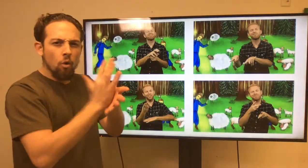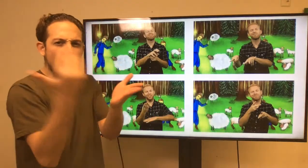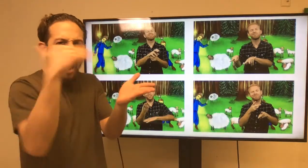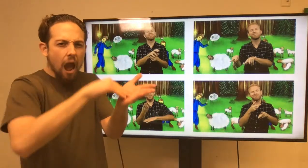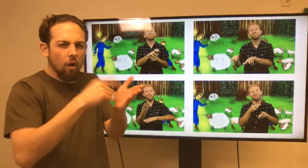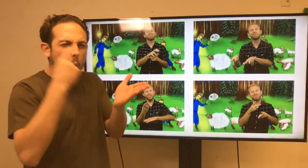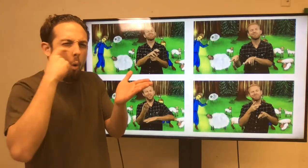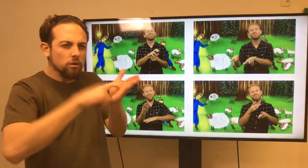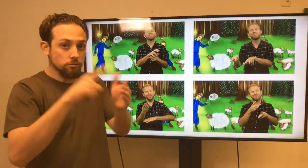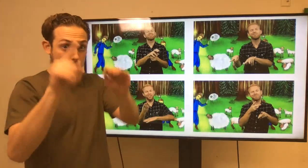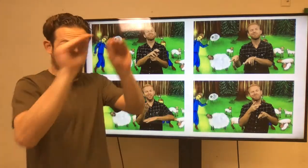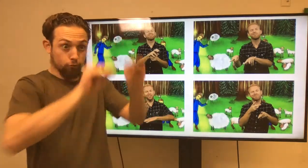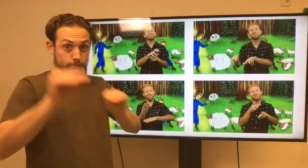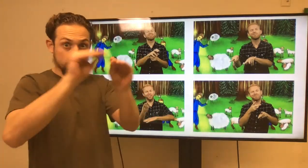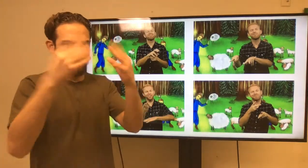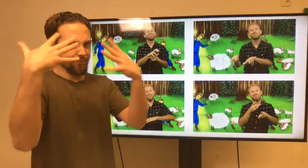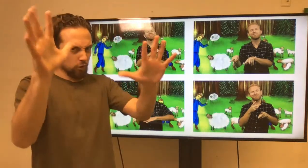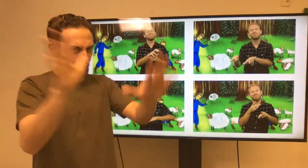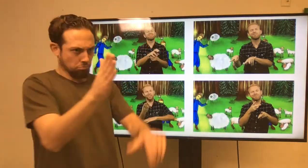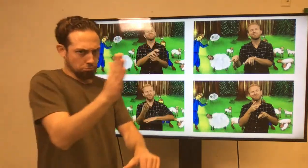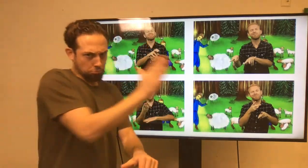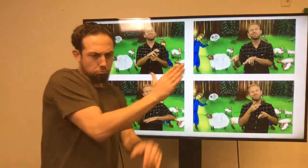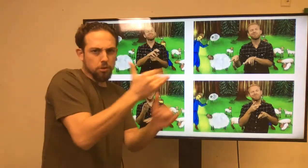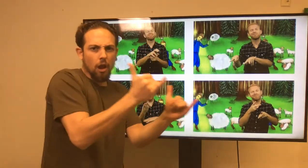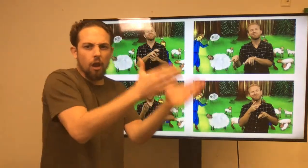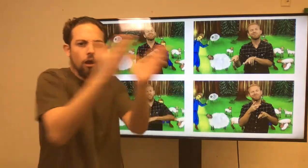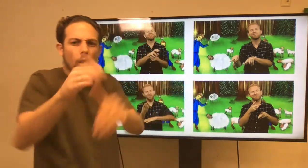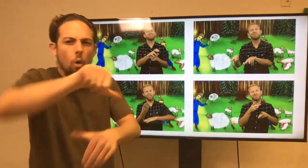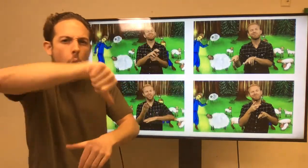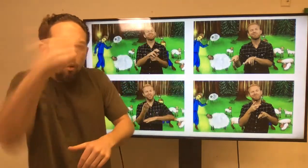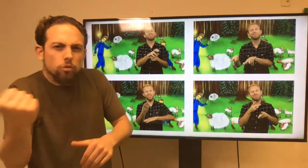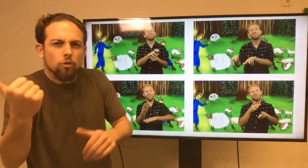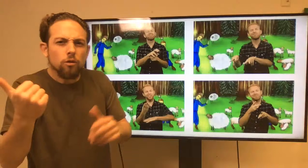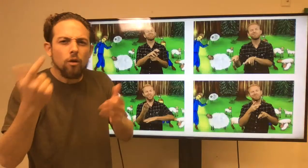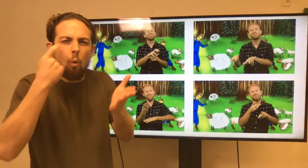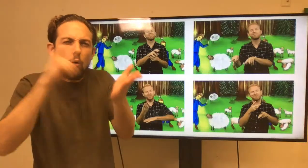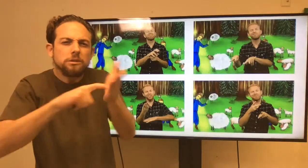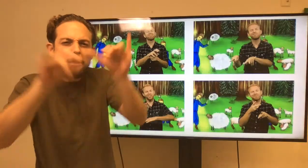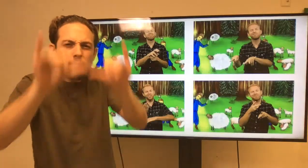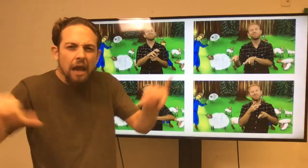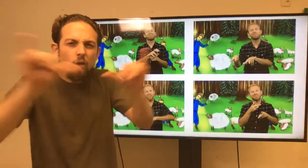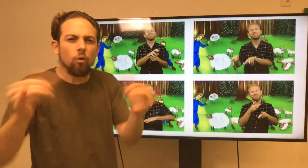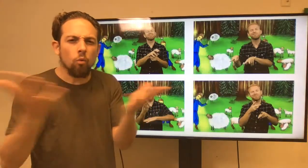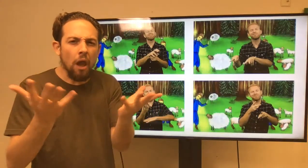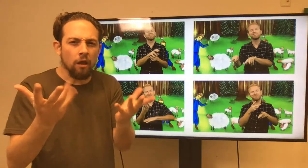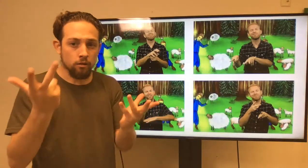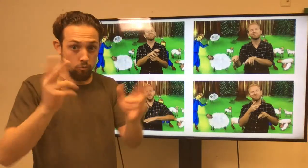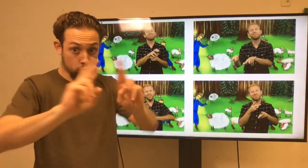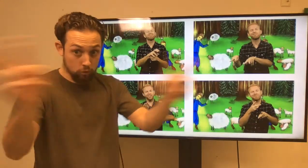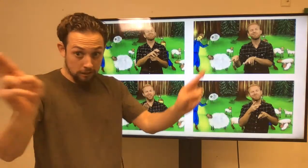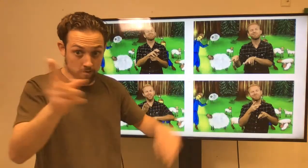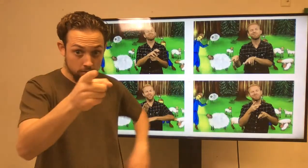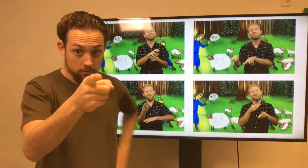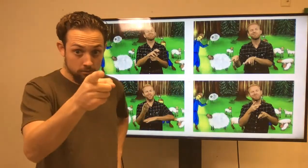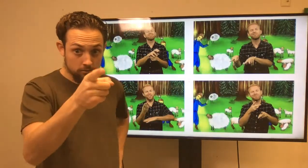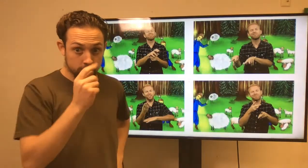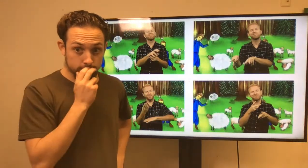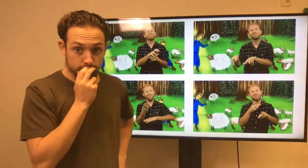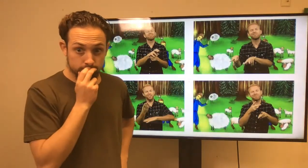have missed it the first time, so let's look at the videos again. We've already identified that his hands are moving in a circular pattern. Are there any other patterns